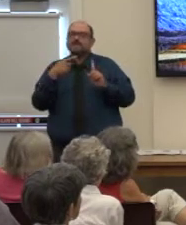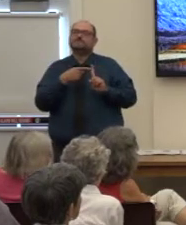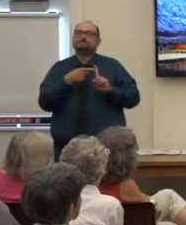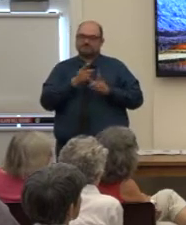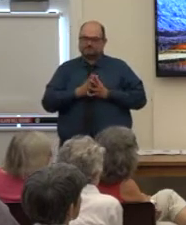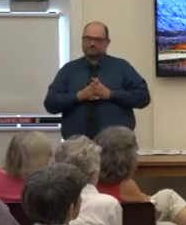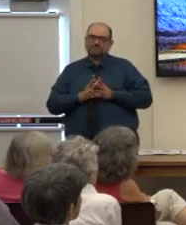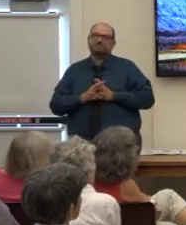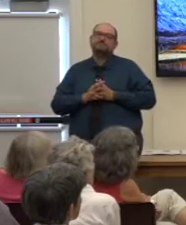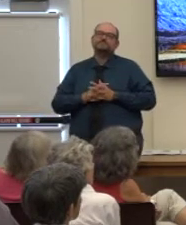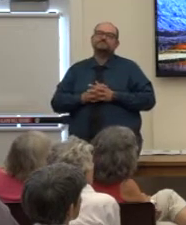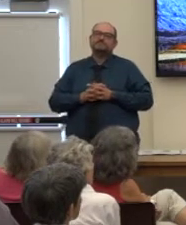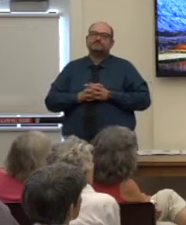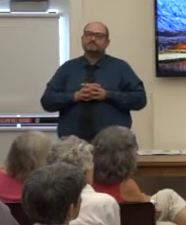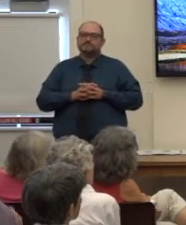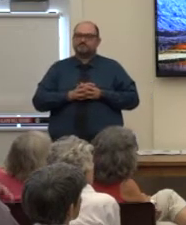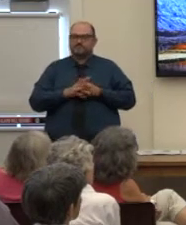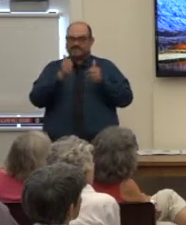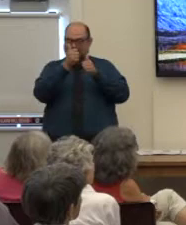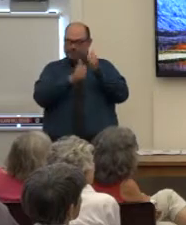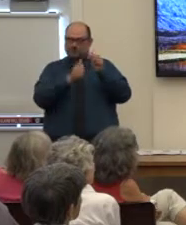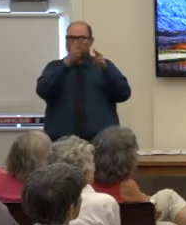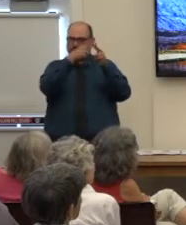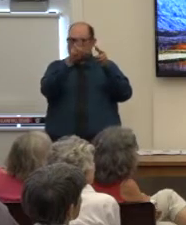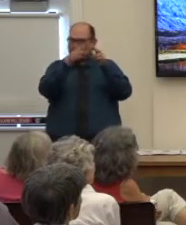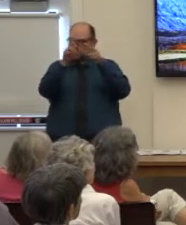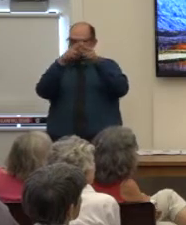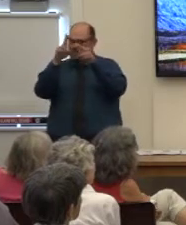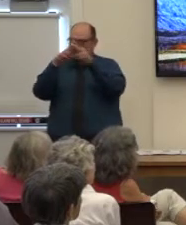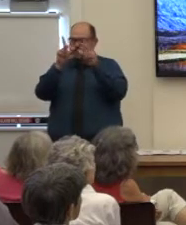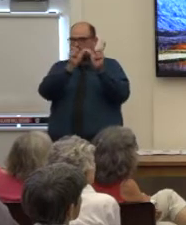you'll hear, and they're just very short ones,